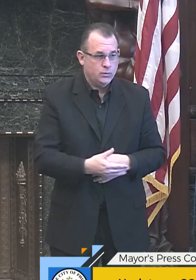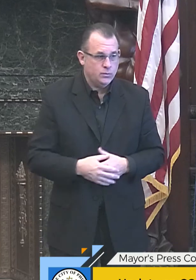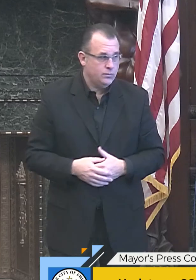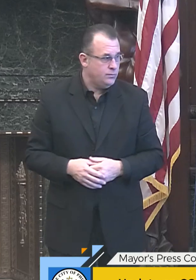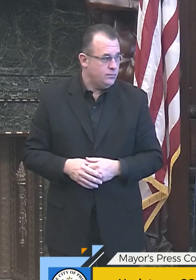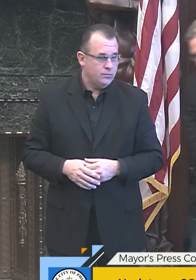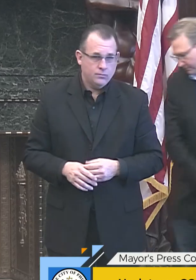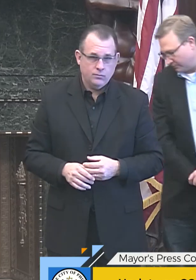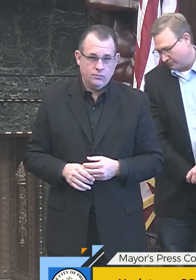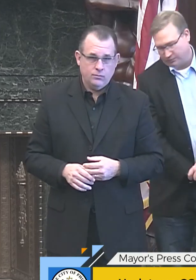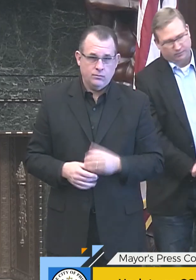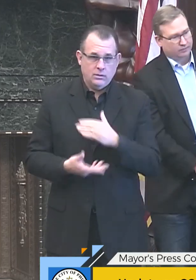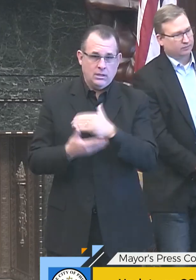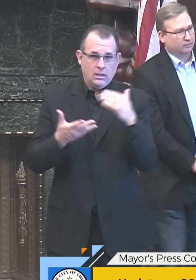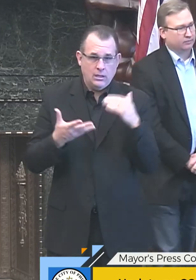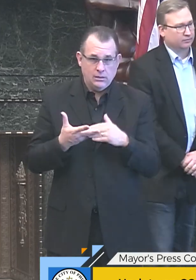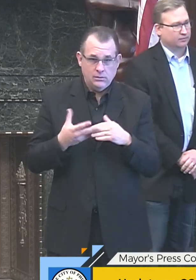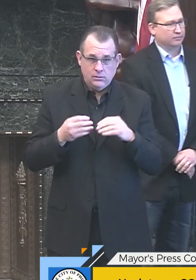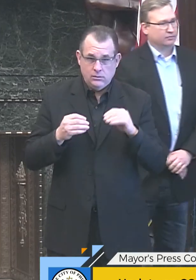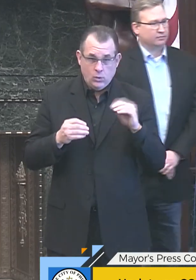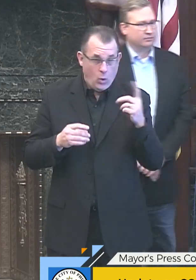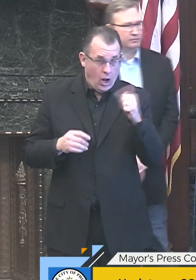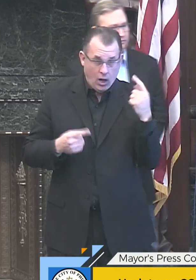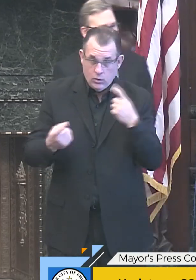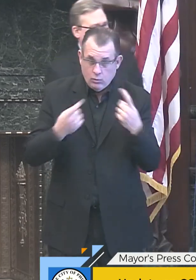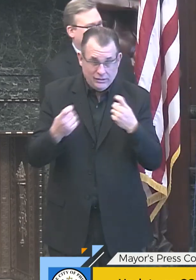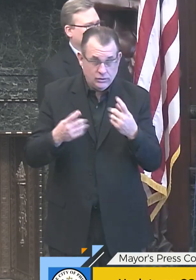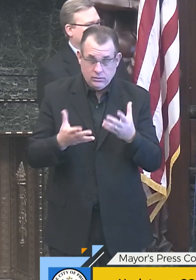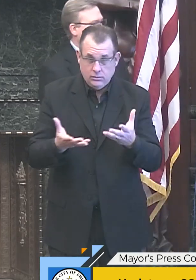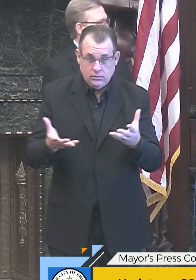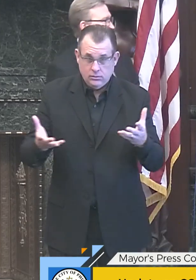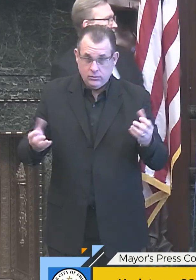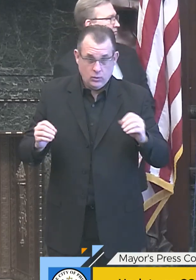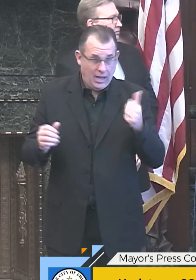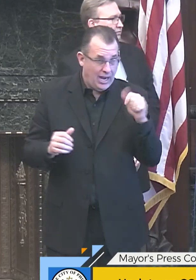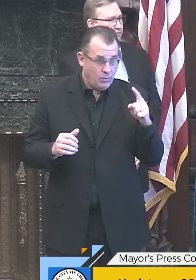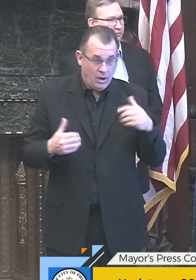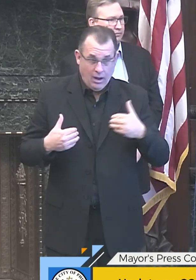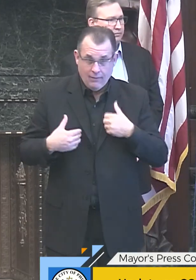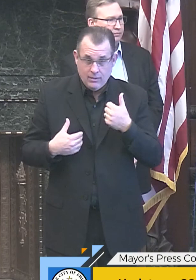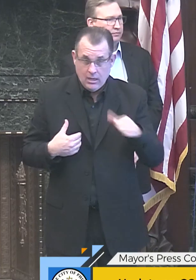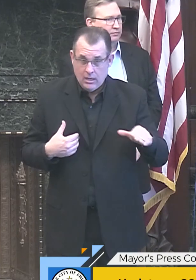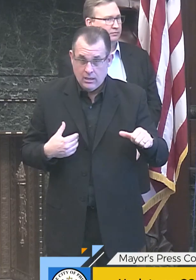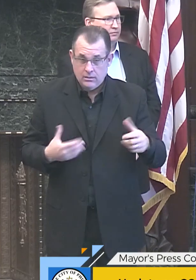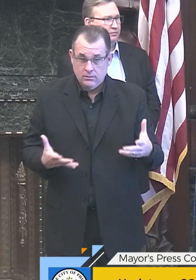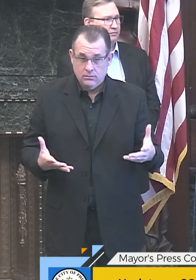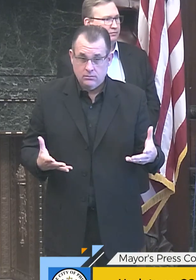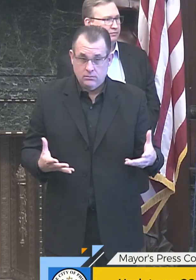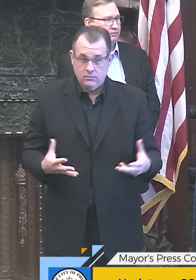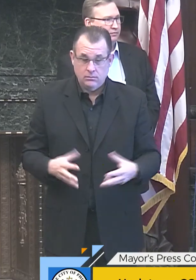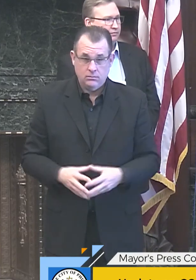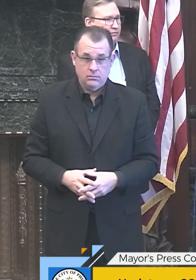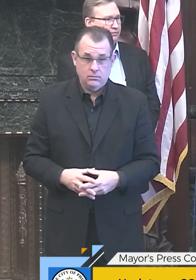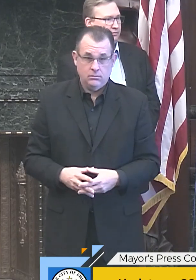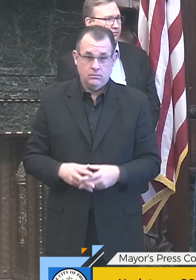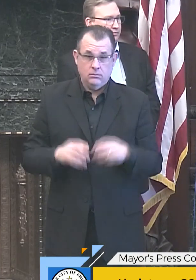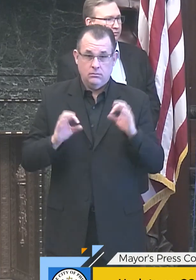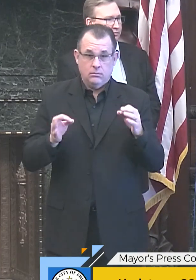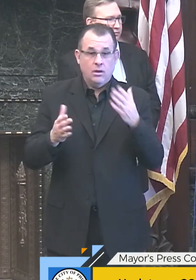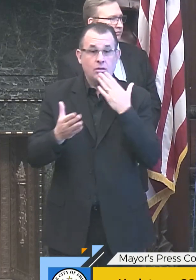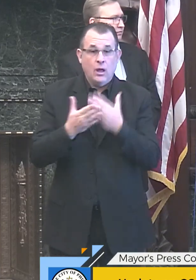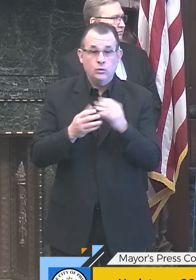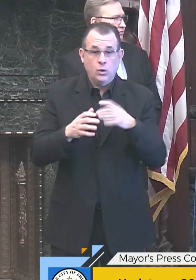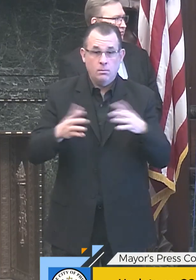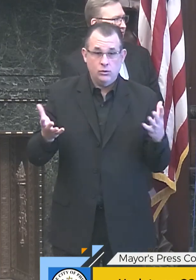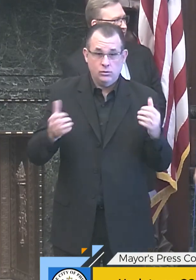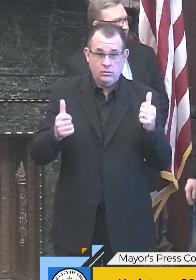Okay, I see no other questions. Does anyone else have anything at this point? All right, well, thank you very much.